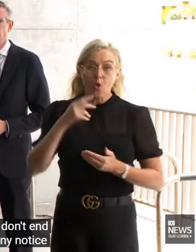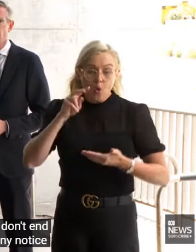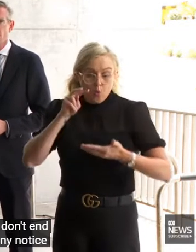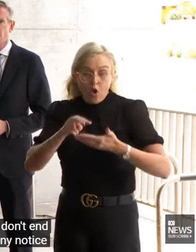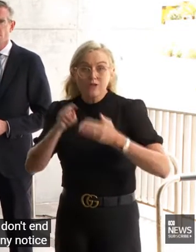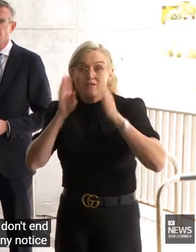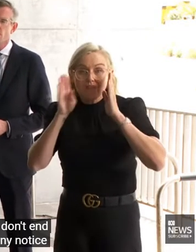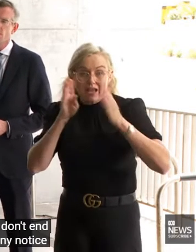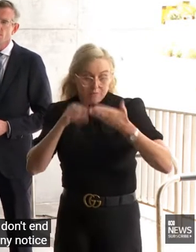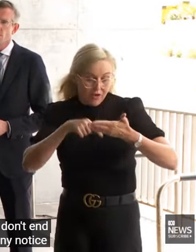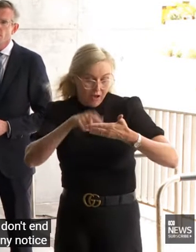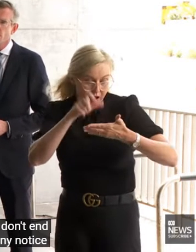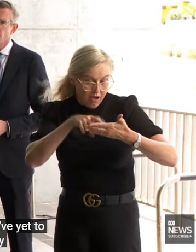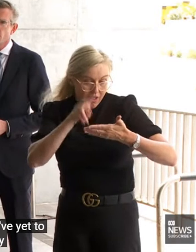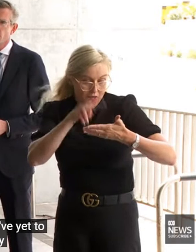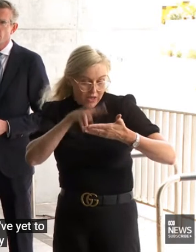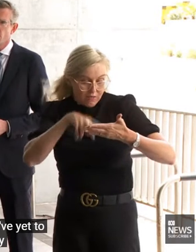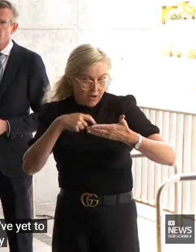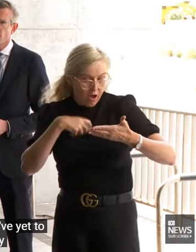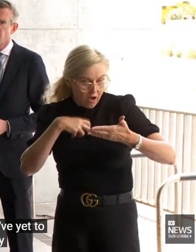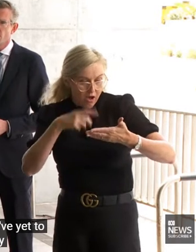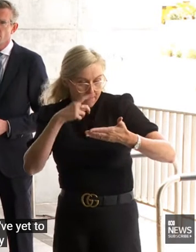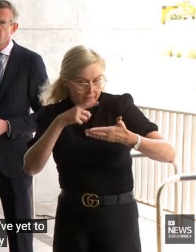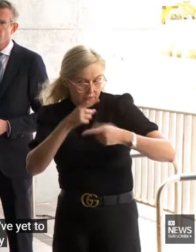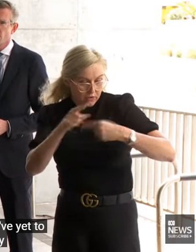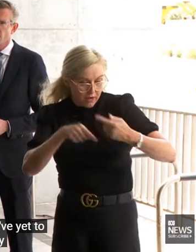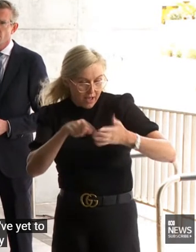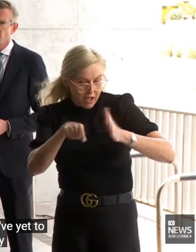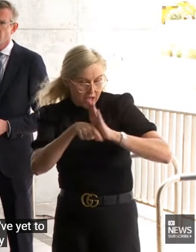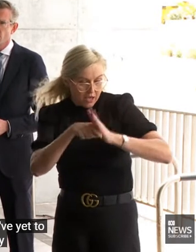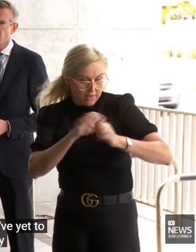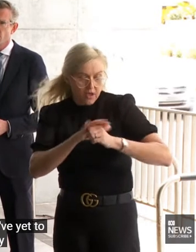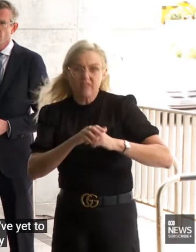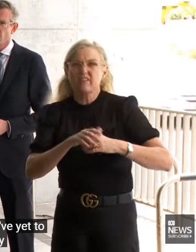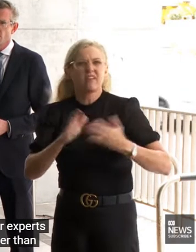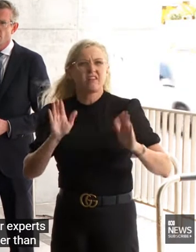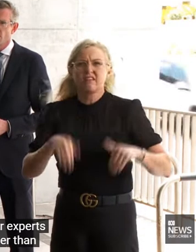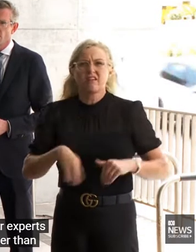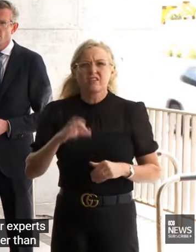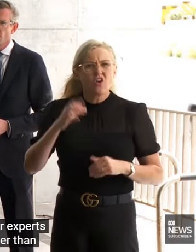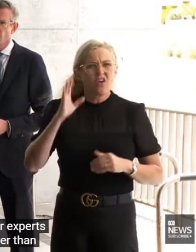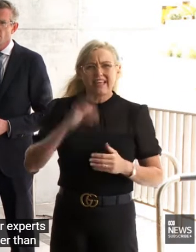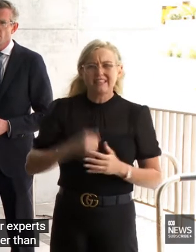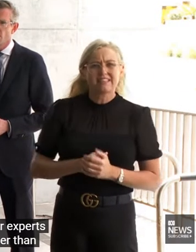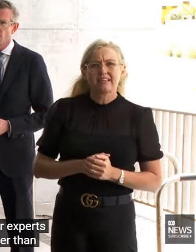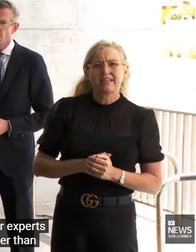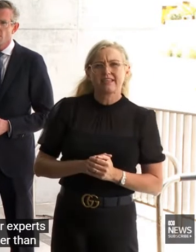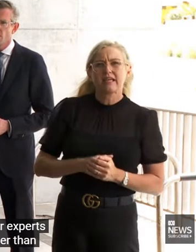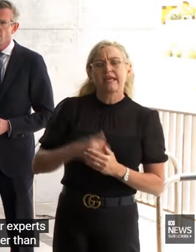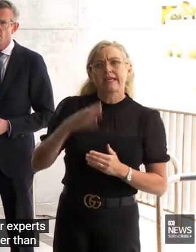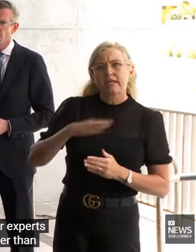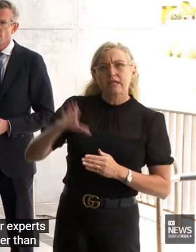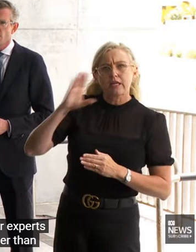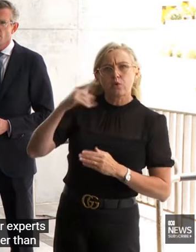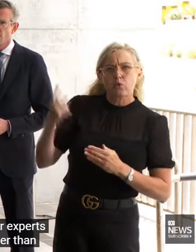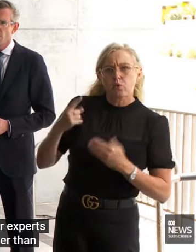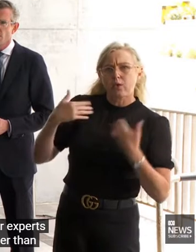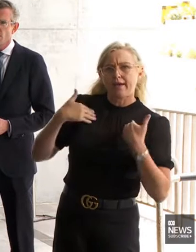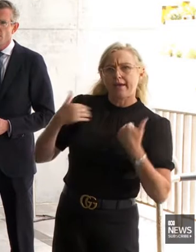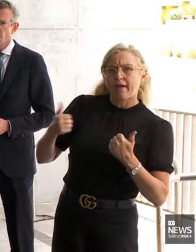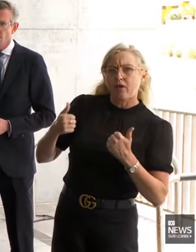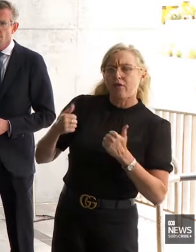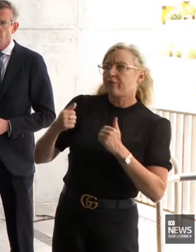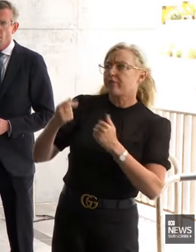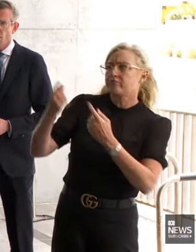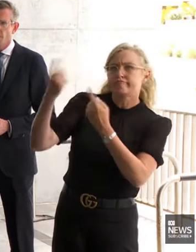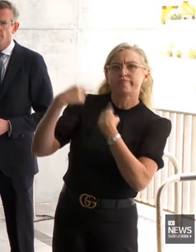media. I've yet to see any really qualified scientists or experts giving anything other than qualified scientific advice, but